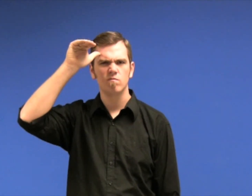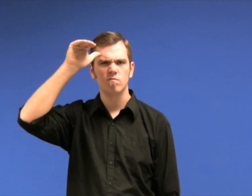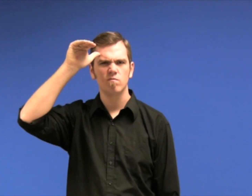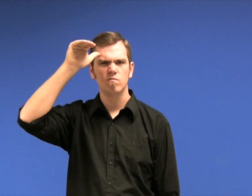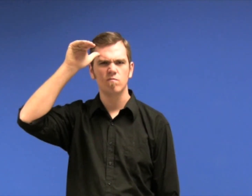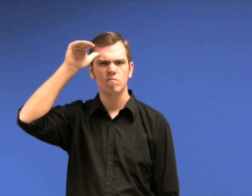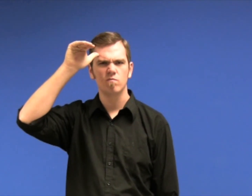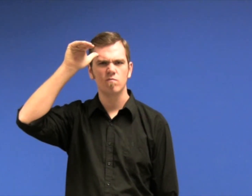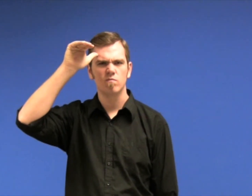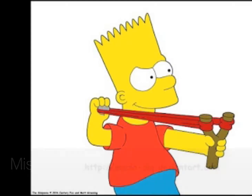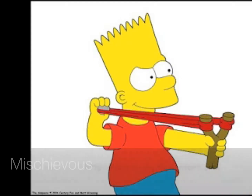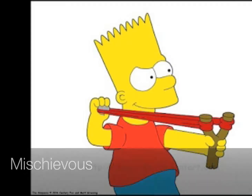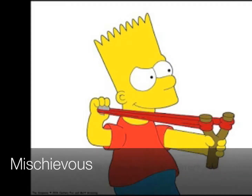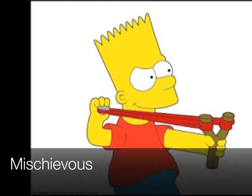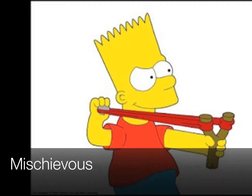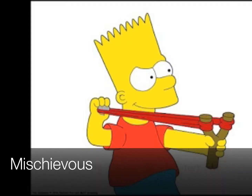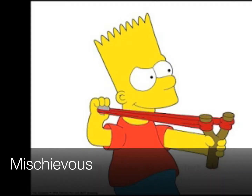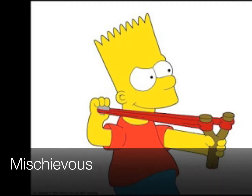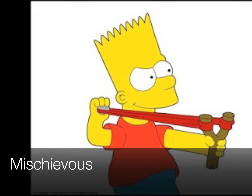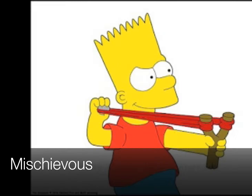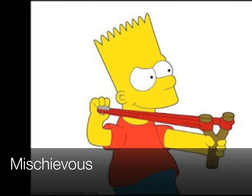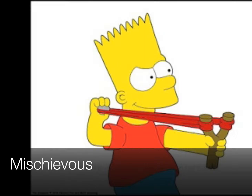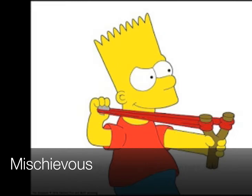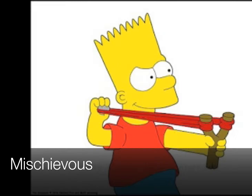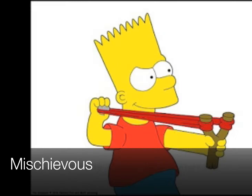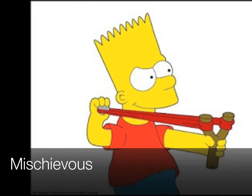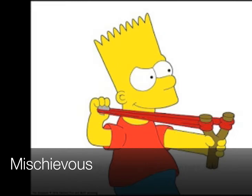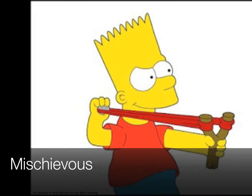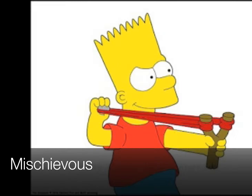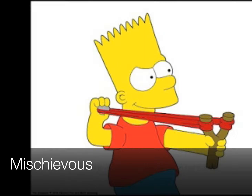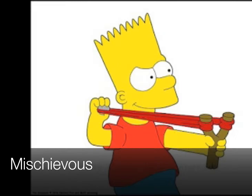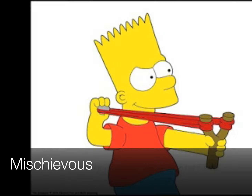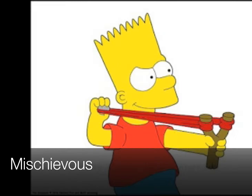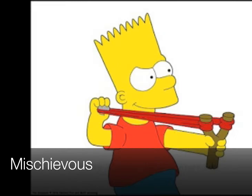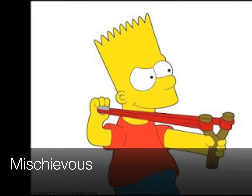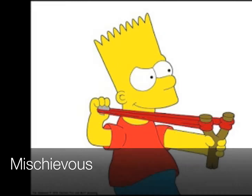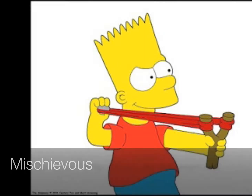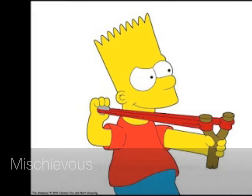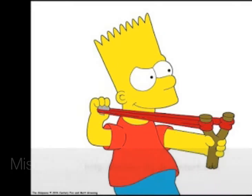Stubborn. Now the sign for mischievous. Mischievous.